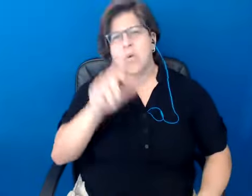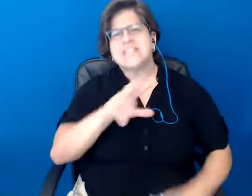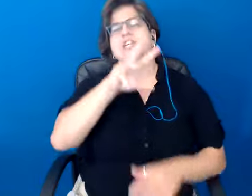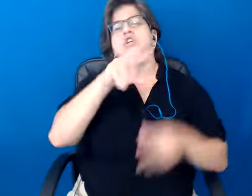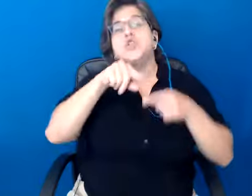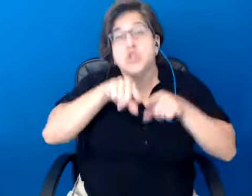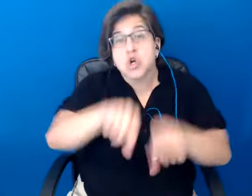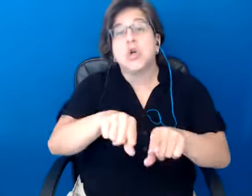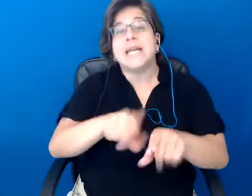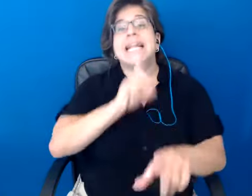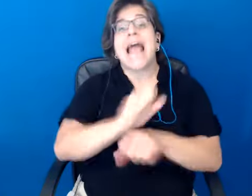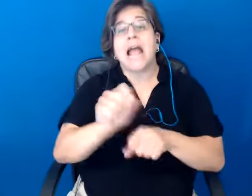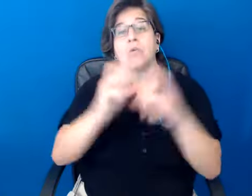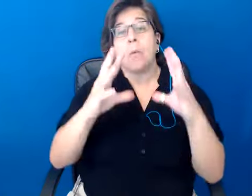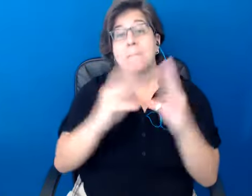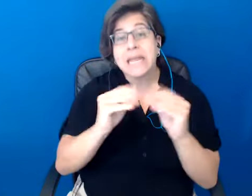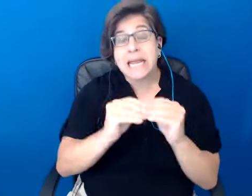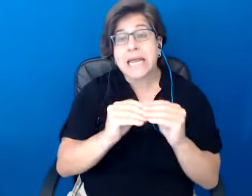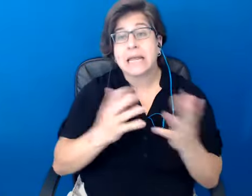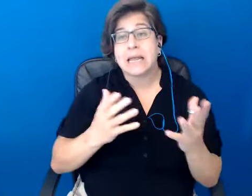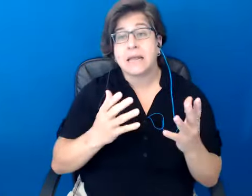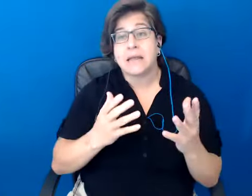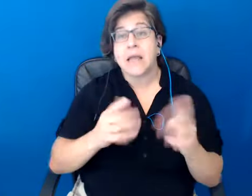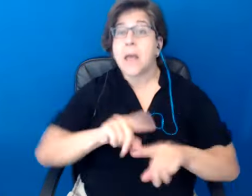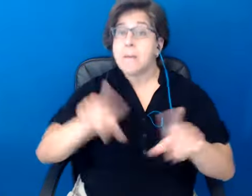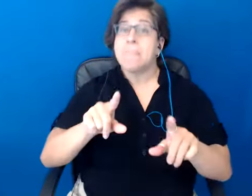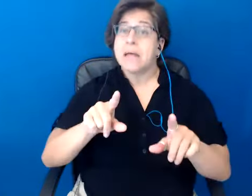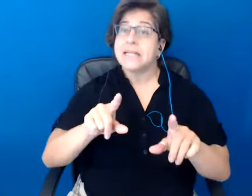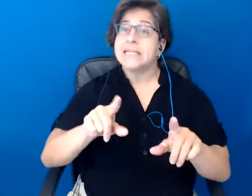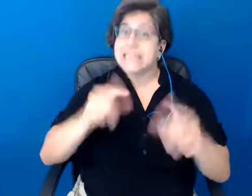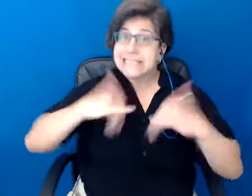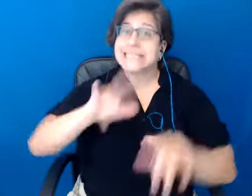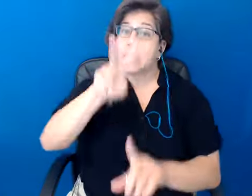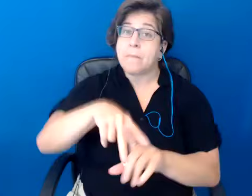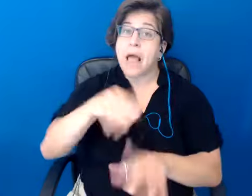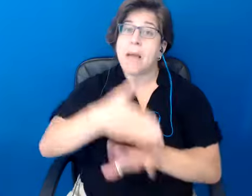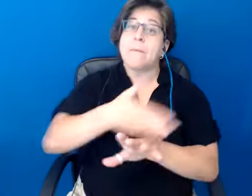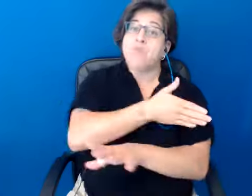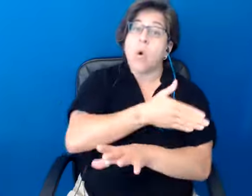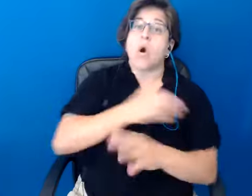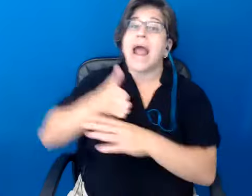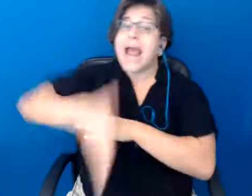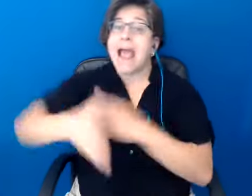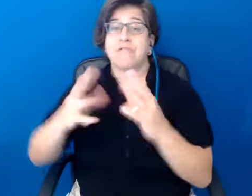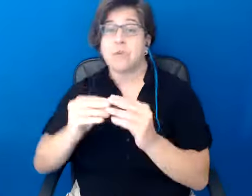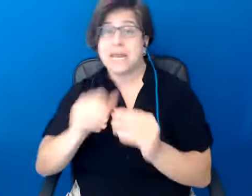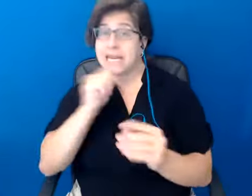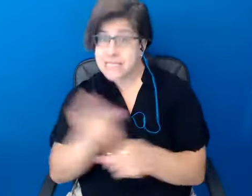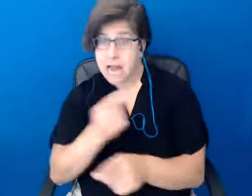AA traditions. Although it wasn't in the middle of an AA meeting, let's keep before the meeting